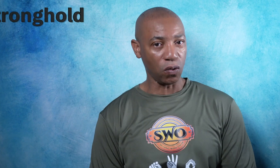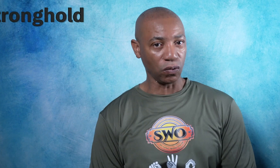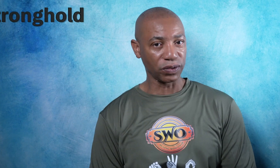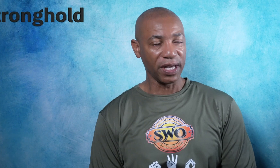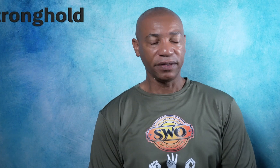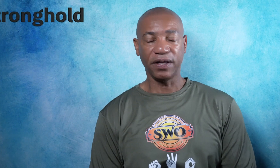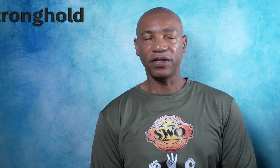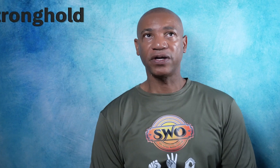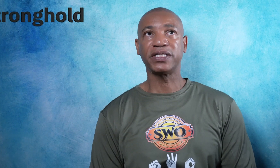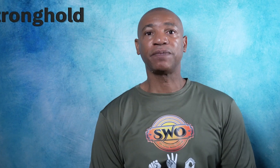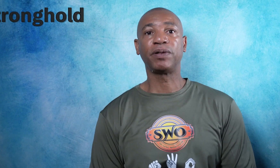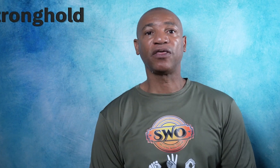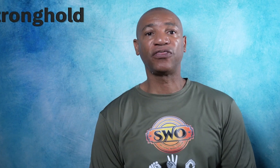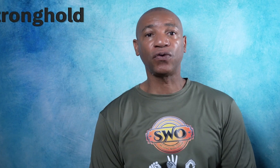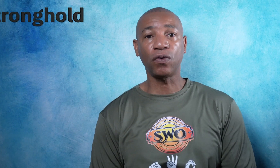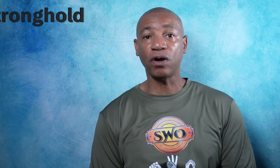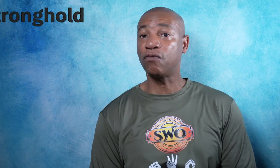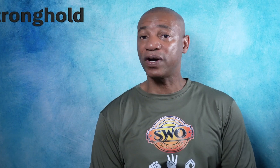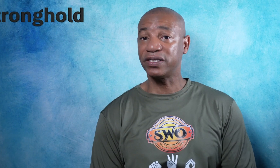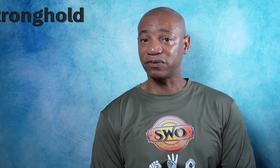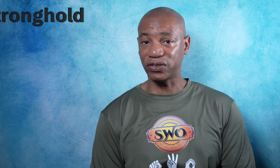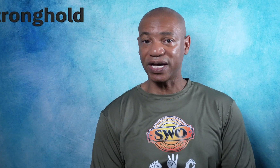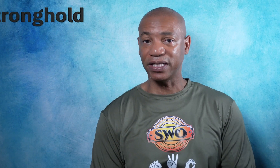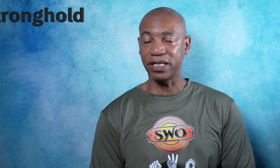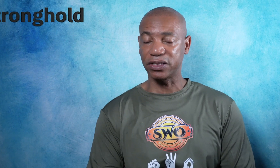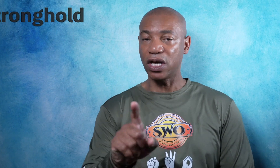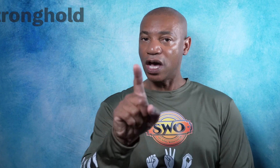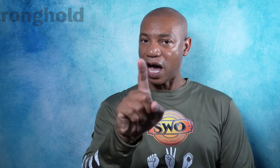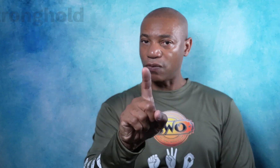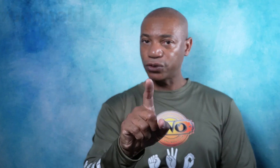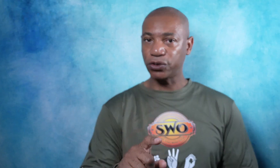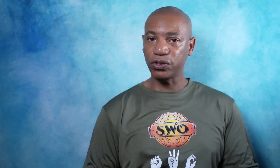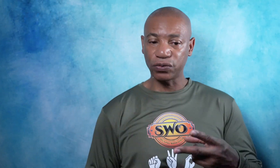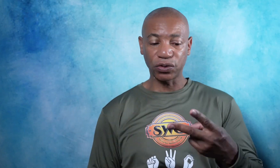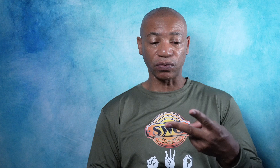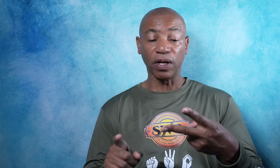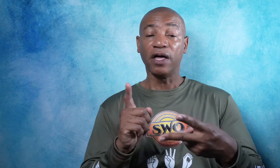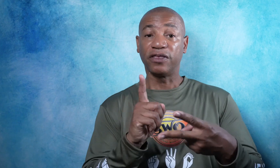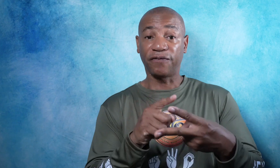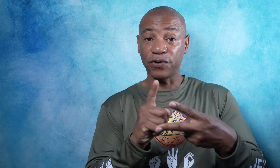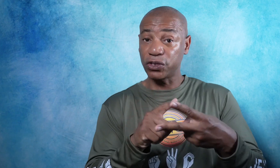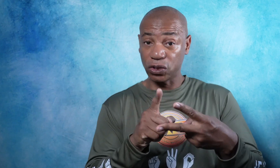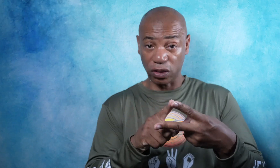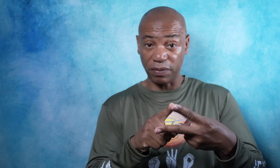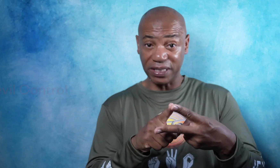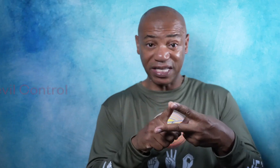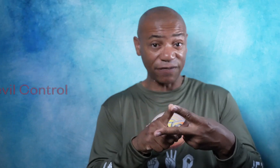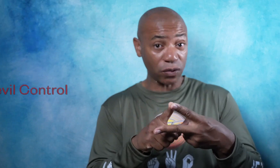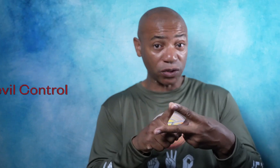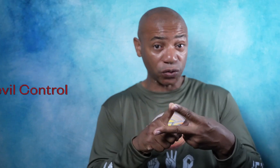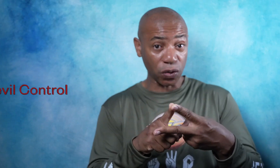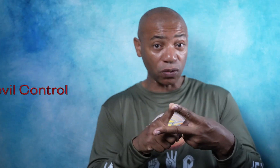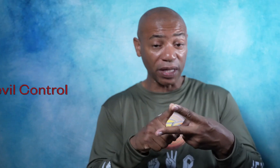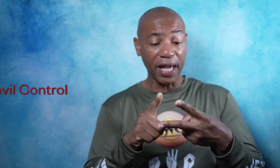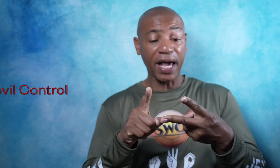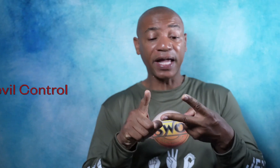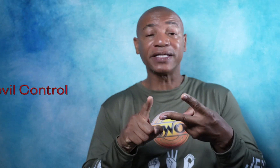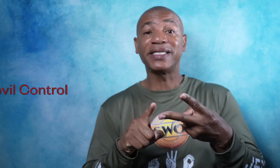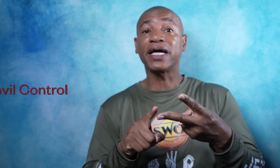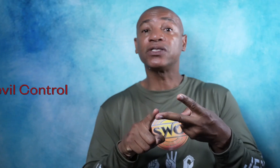Stronghold. Now there is a plethora of ways of signing this. I will show you two. The first is going to be devil control, and the second is going